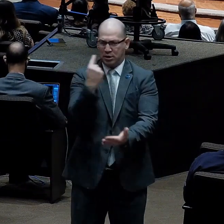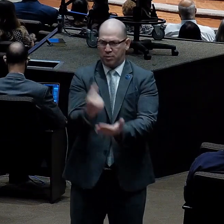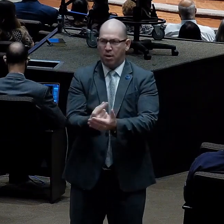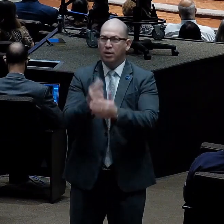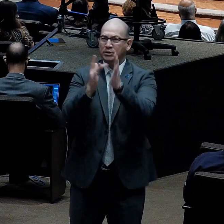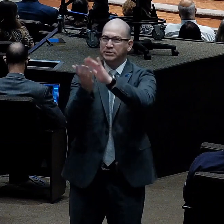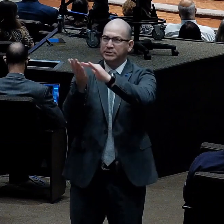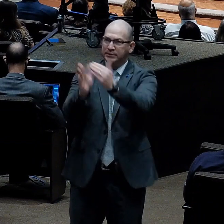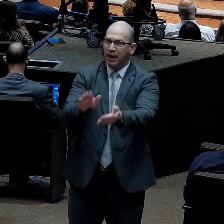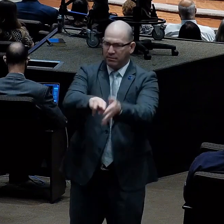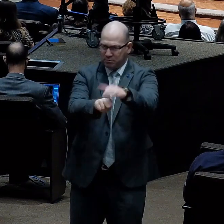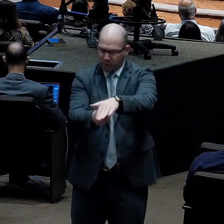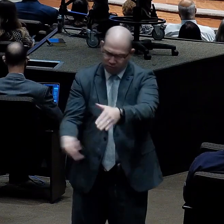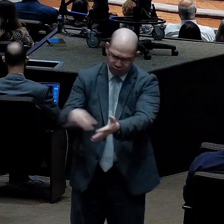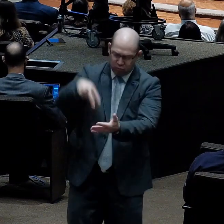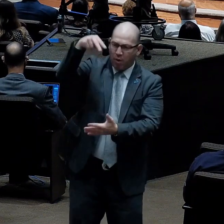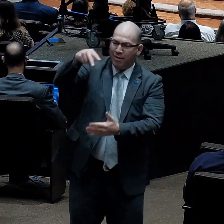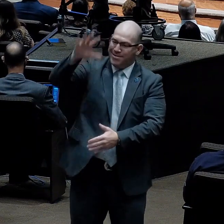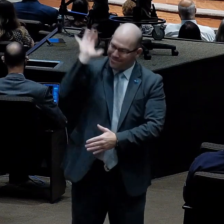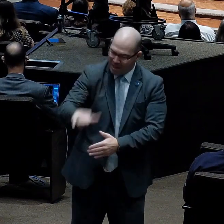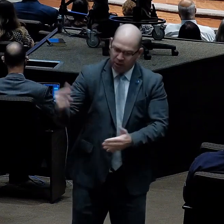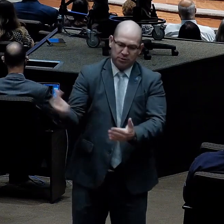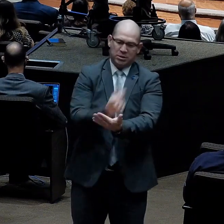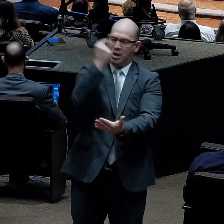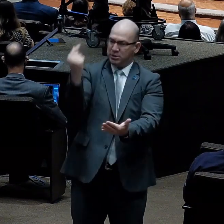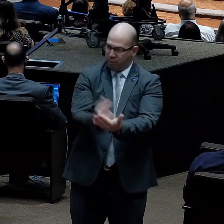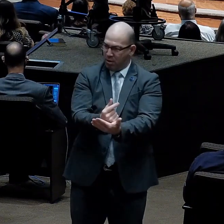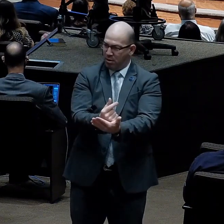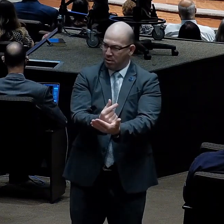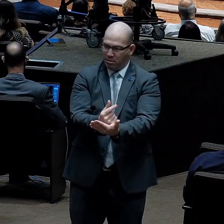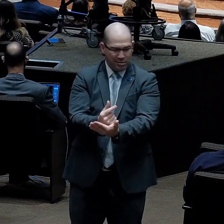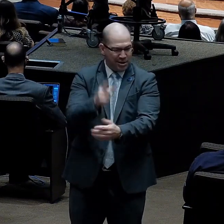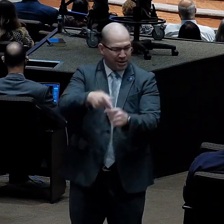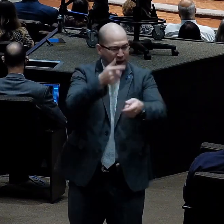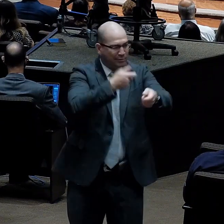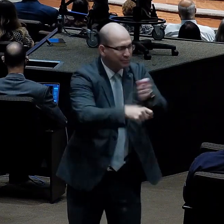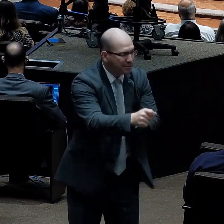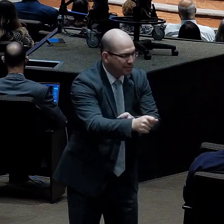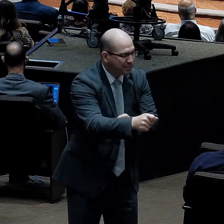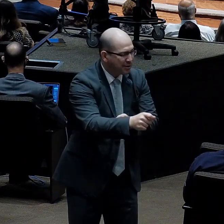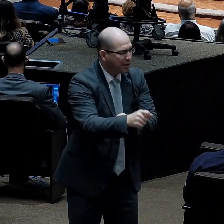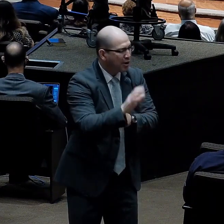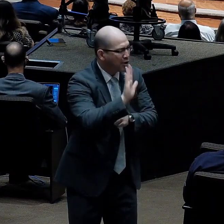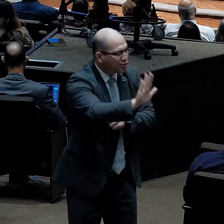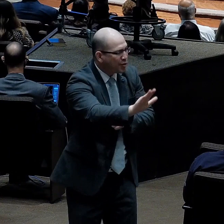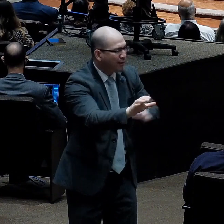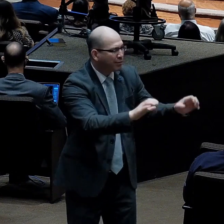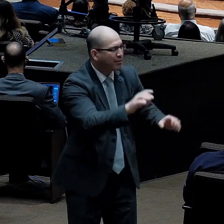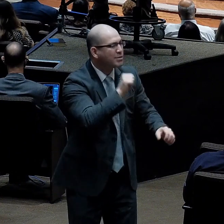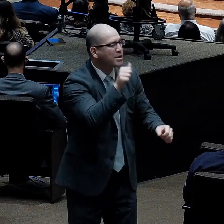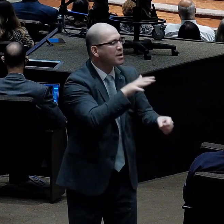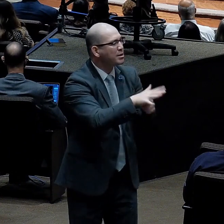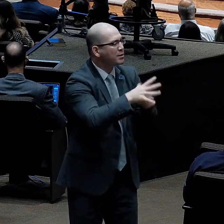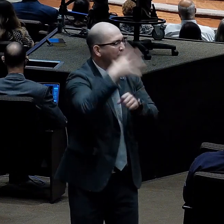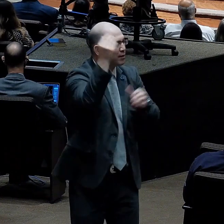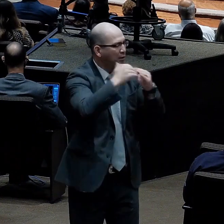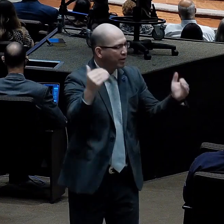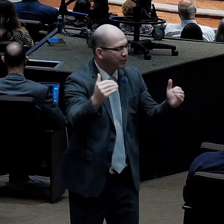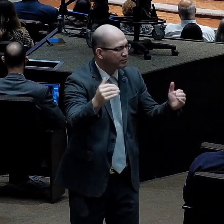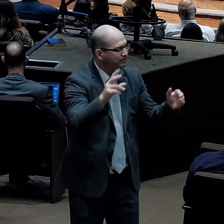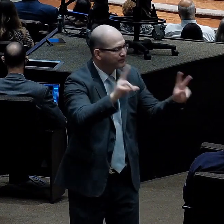burial, and resurrection of Jesus Christ. And no works is going to get you to heaven. And so this